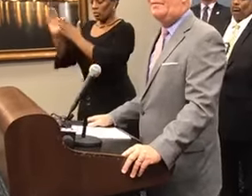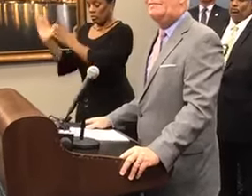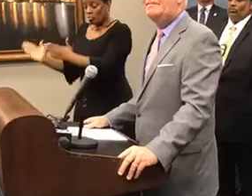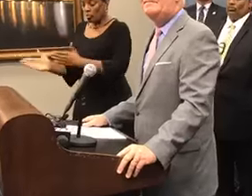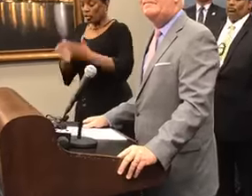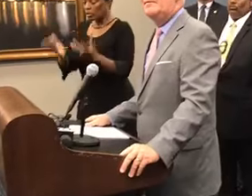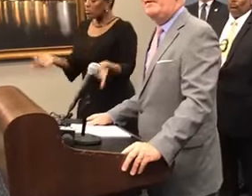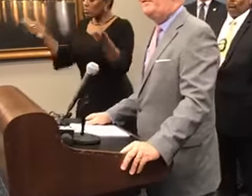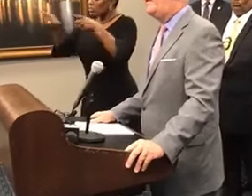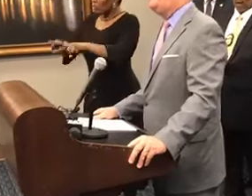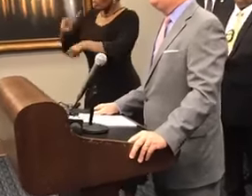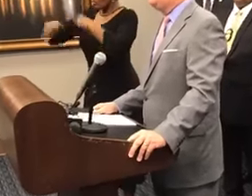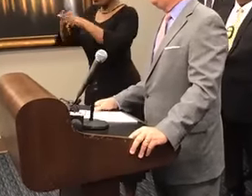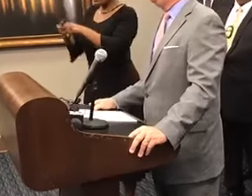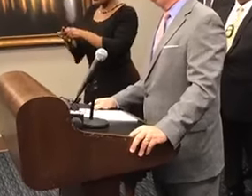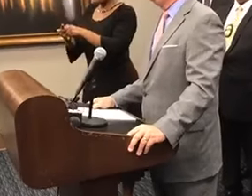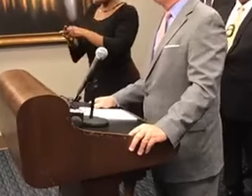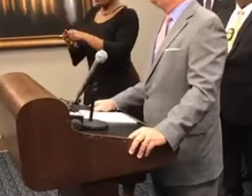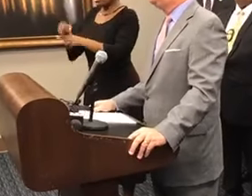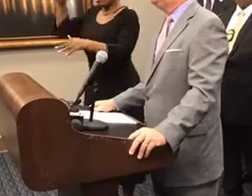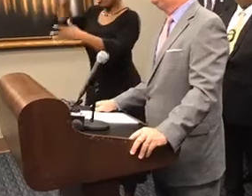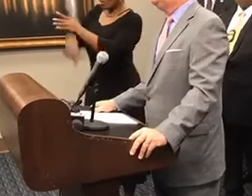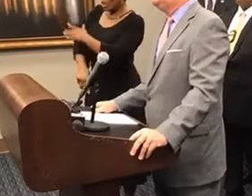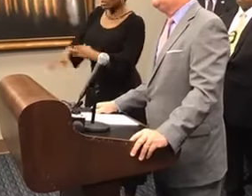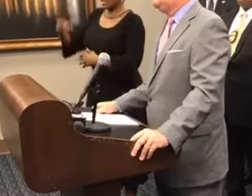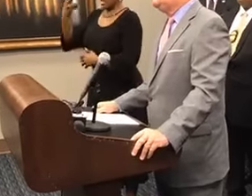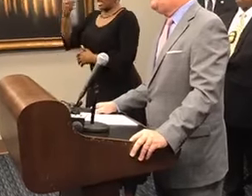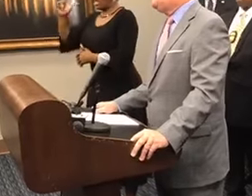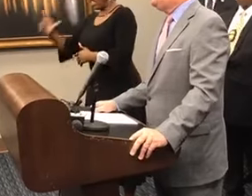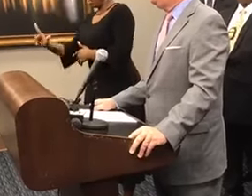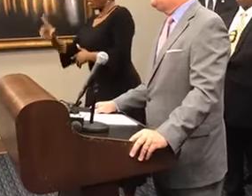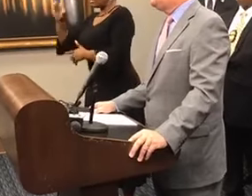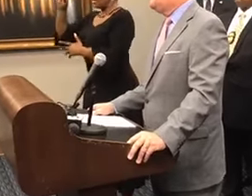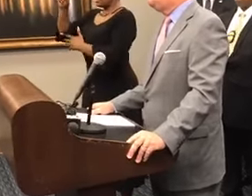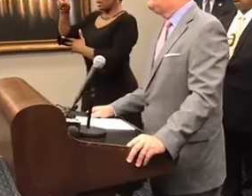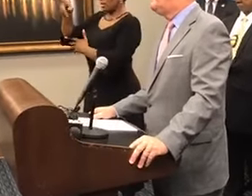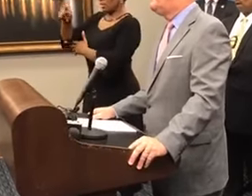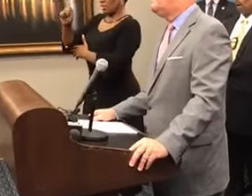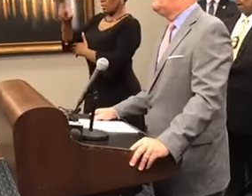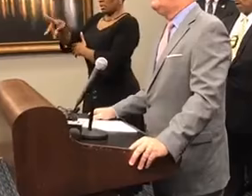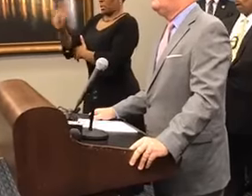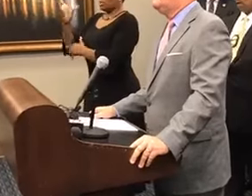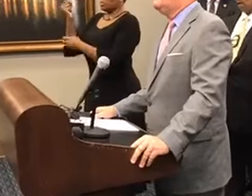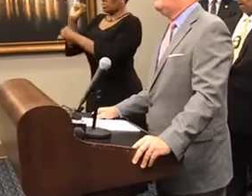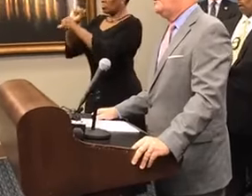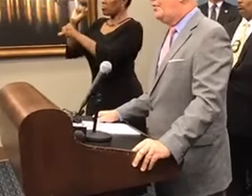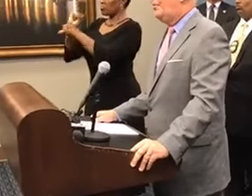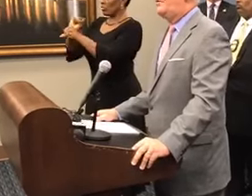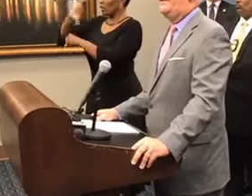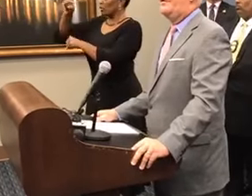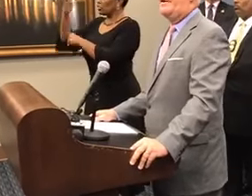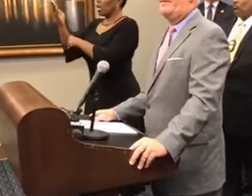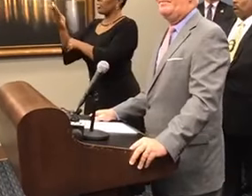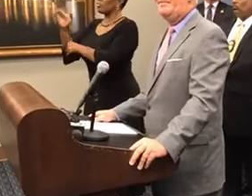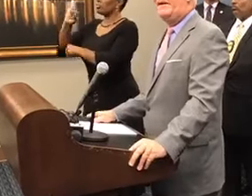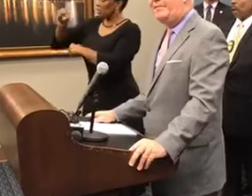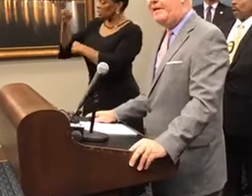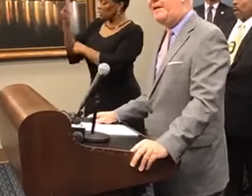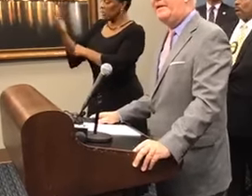occur when this individual rots in hell. TPD did their job. The troopers did their